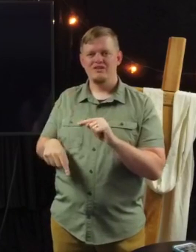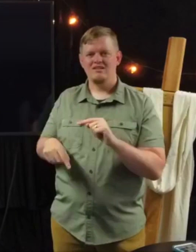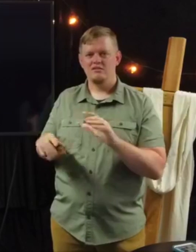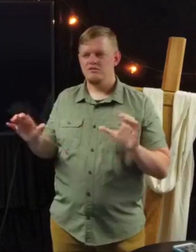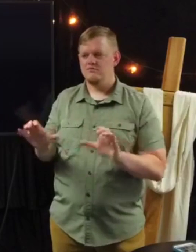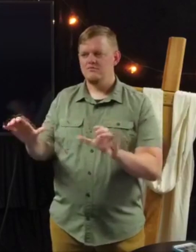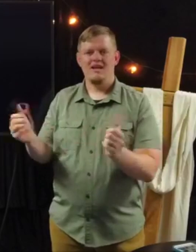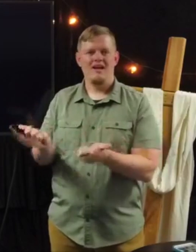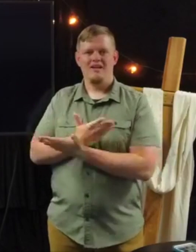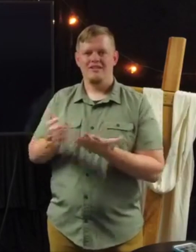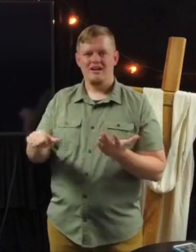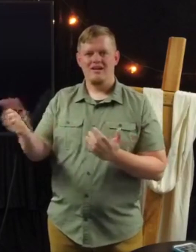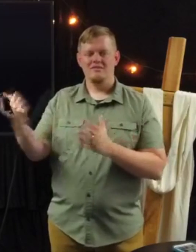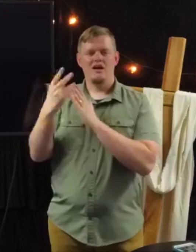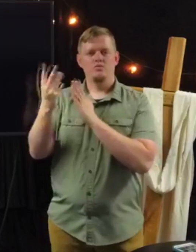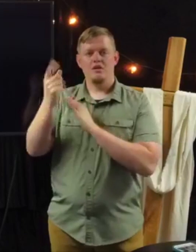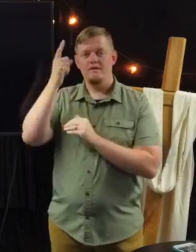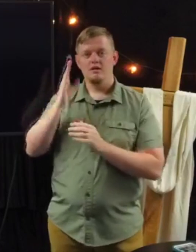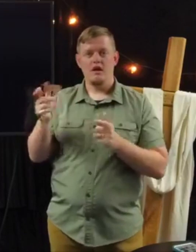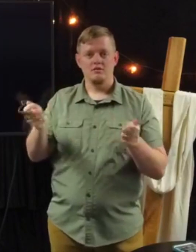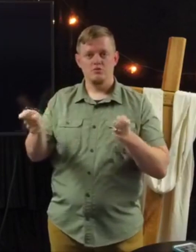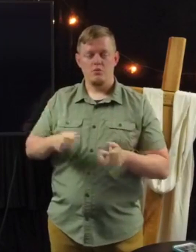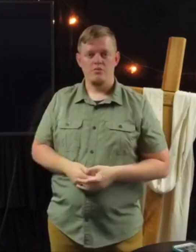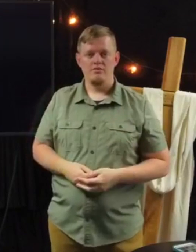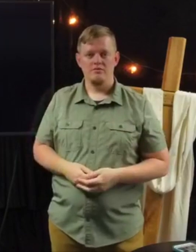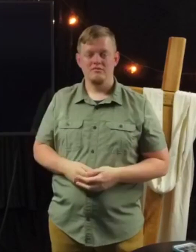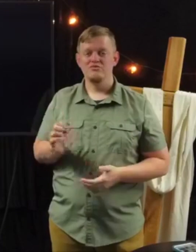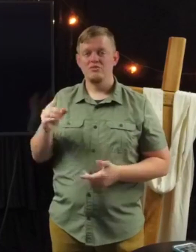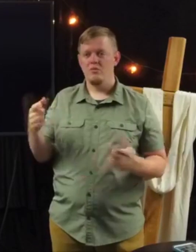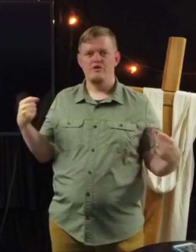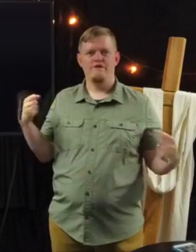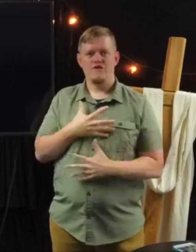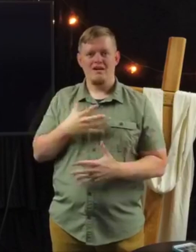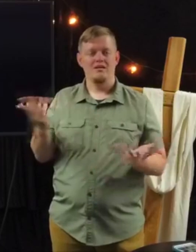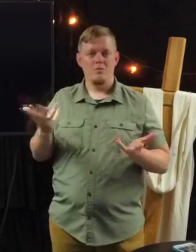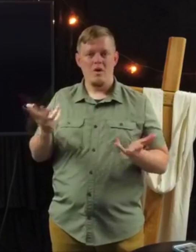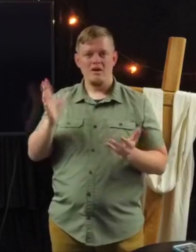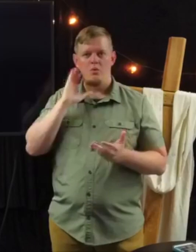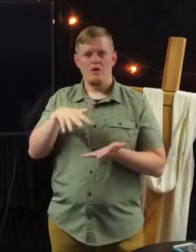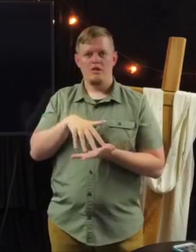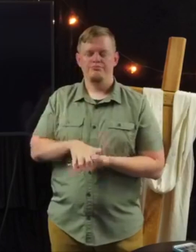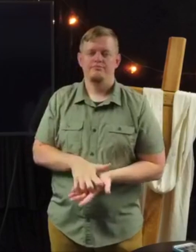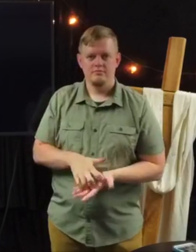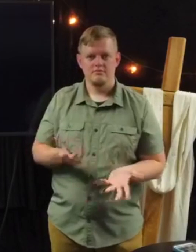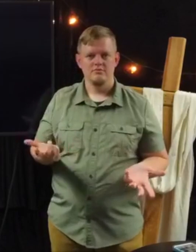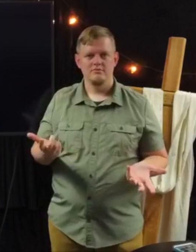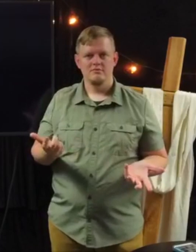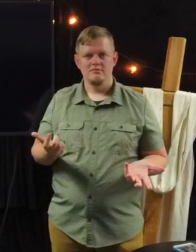limited. They can't do just anything outside of God's control. And so they are afraid, knowing that they can